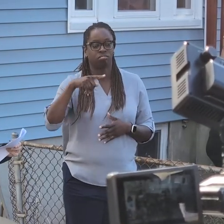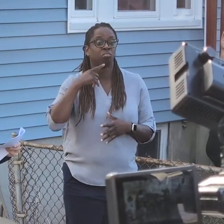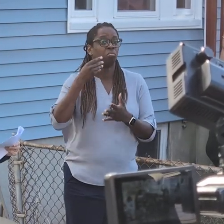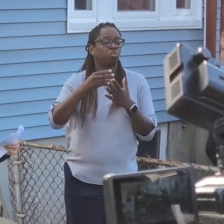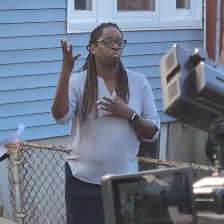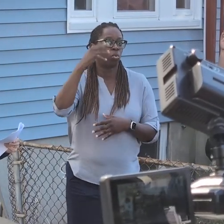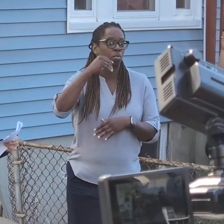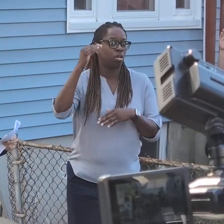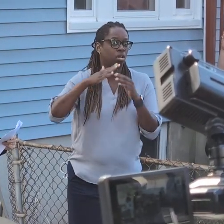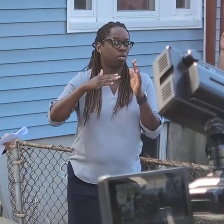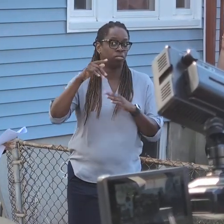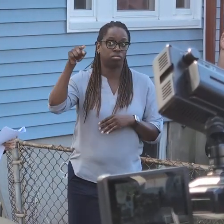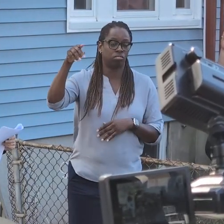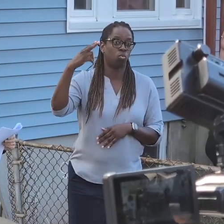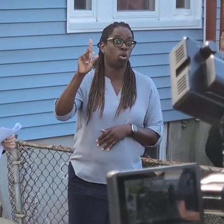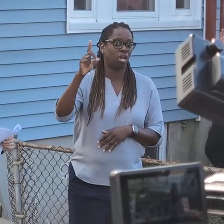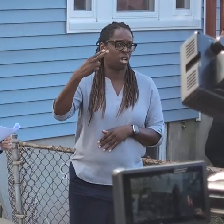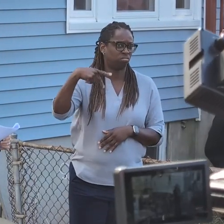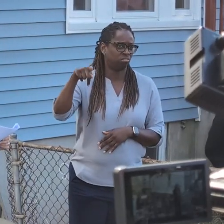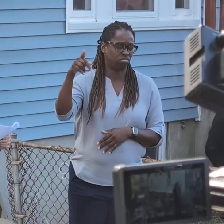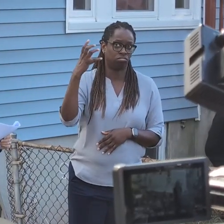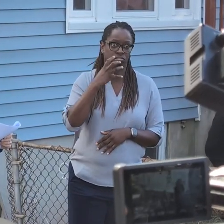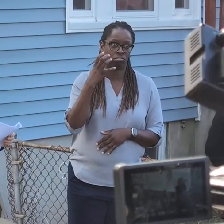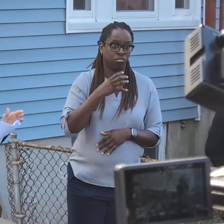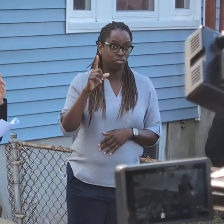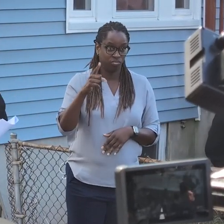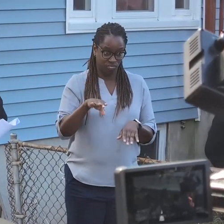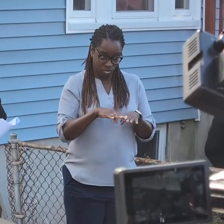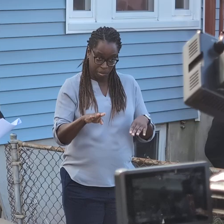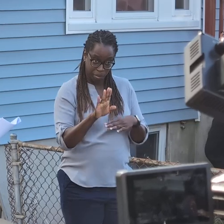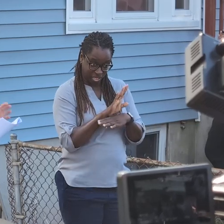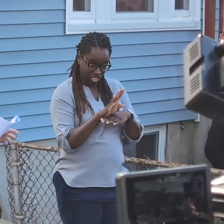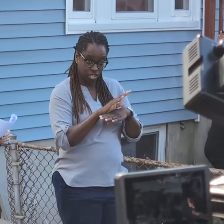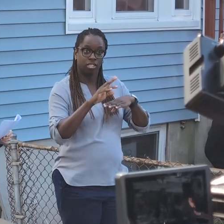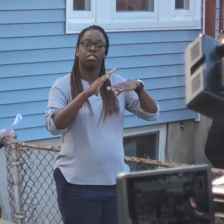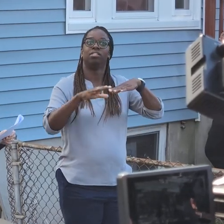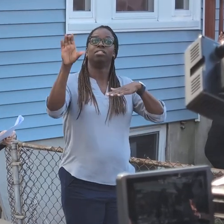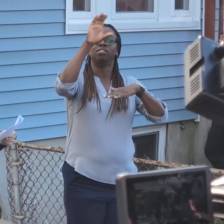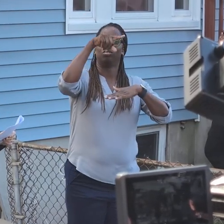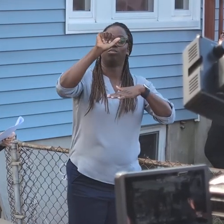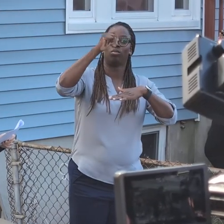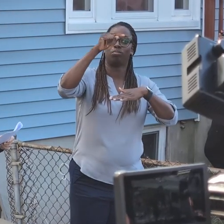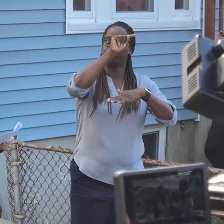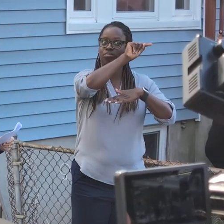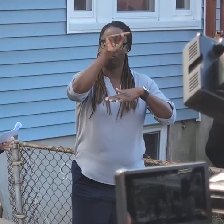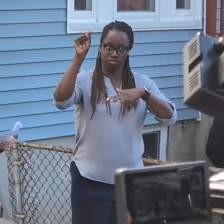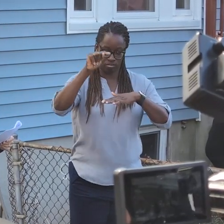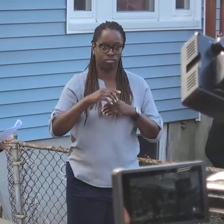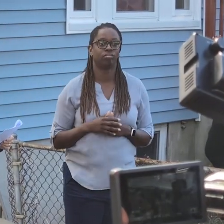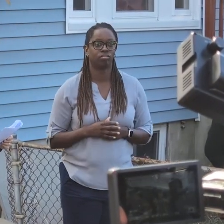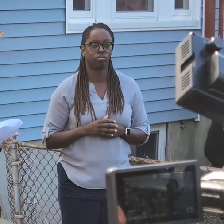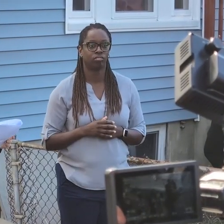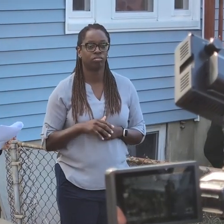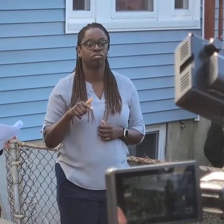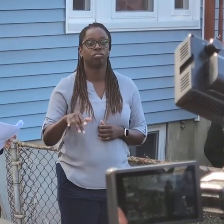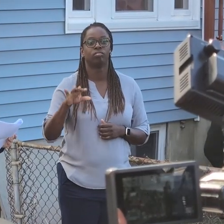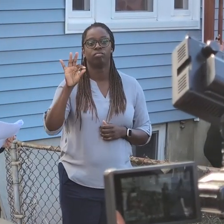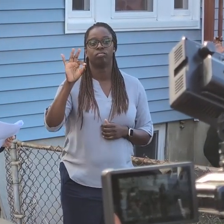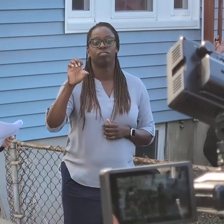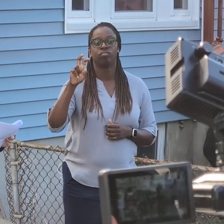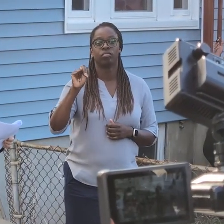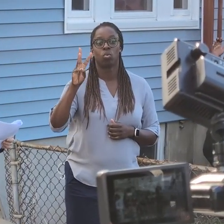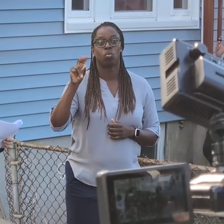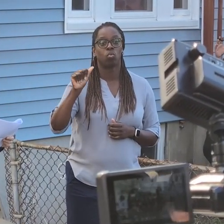businesses on the first floor and housing on top. The Asian CDC, Norfolk Design and Construction, Fenway CDC, the